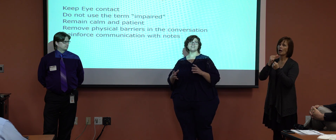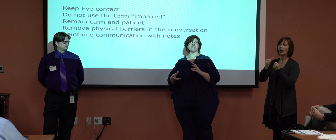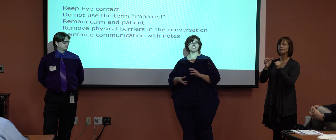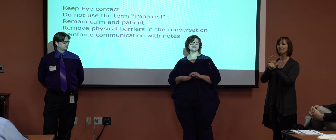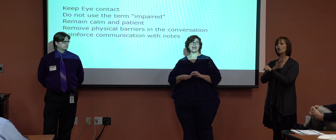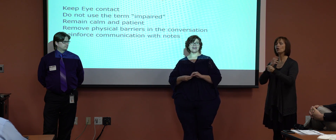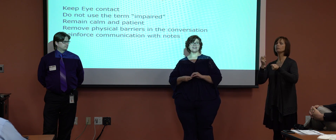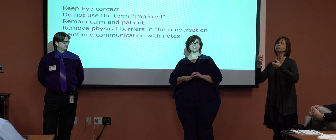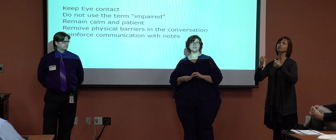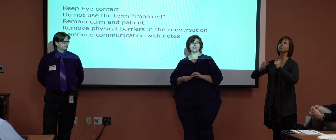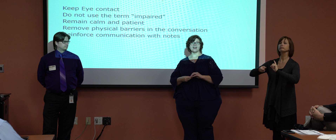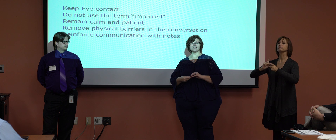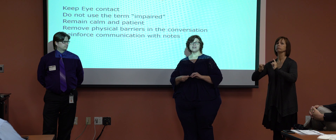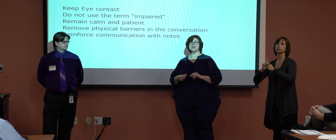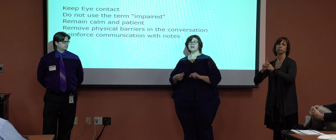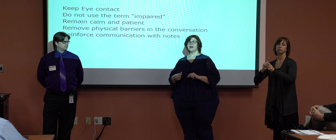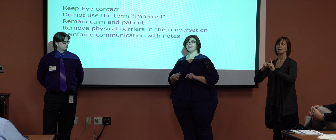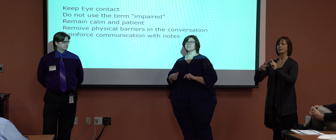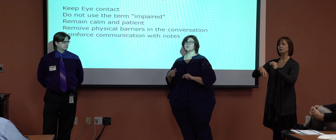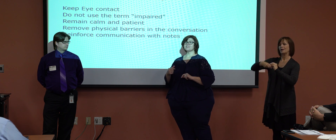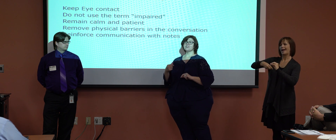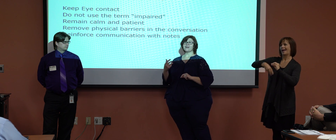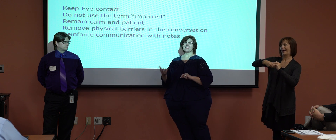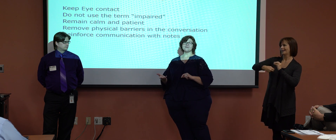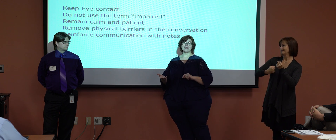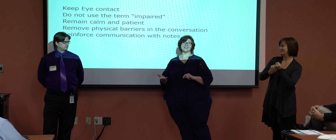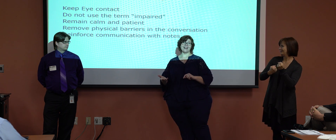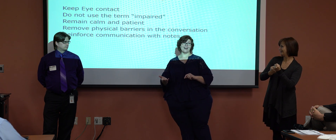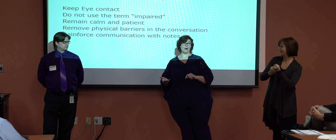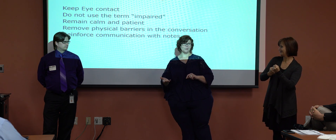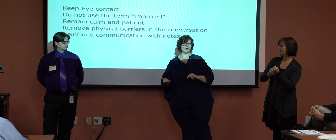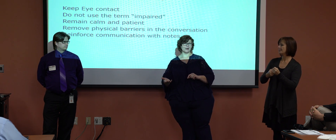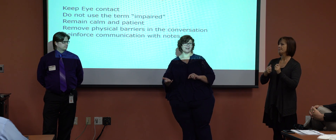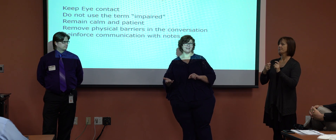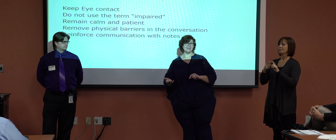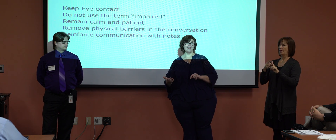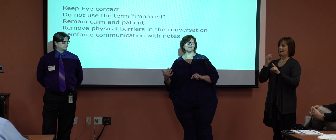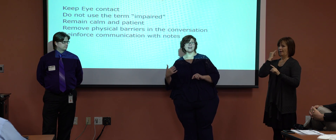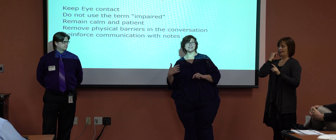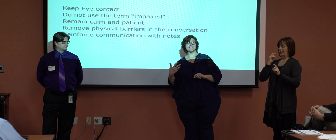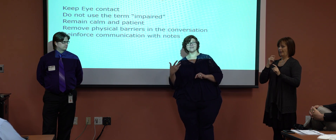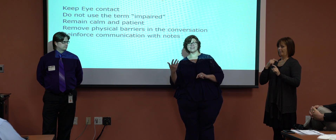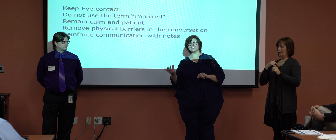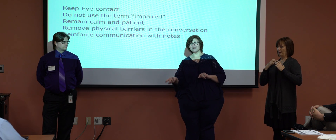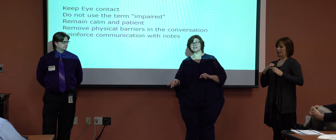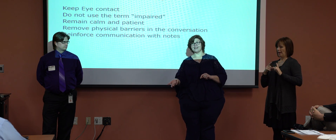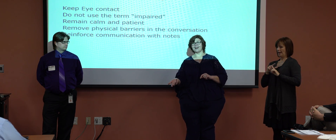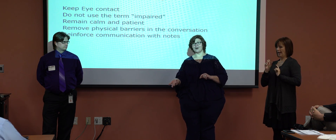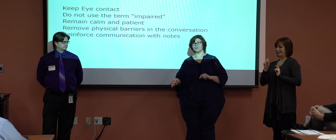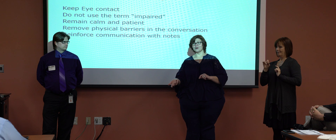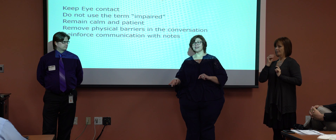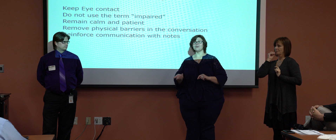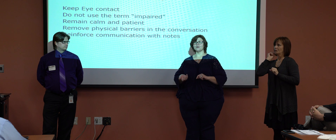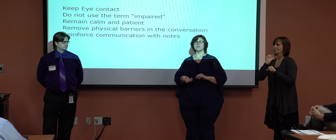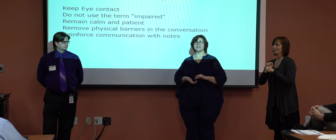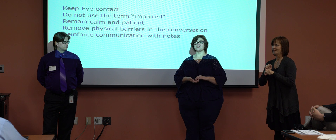communication. It's just adding to that. Especially if I give my client homework. If I give my client homework and I want to make